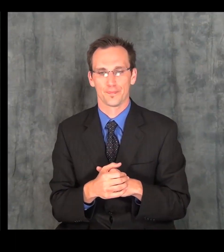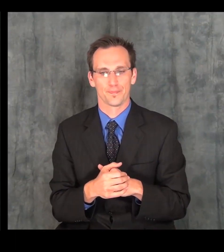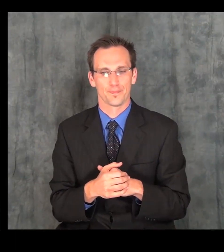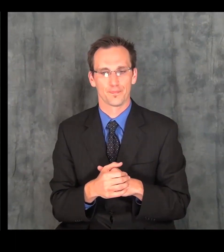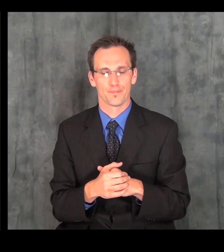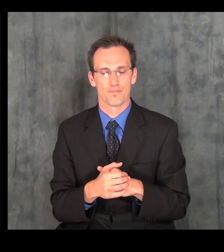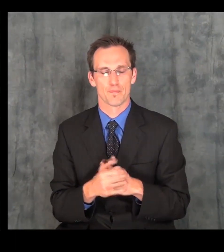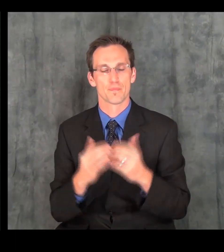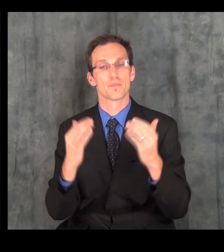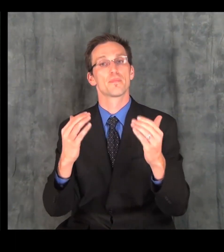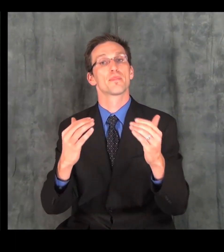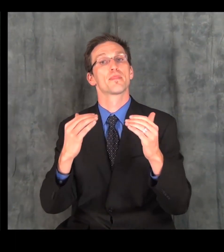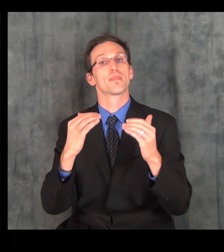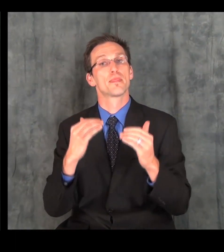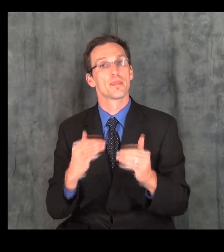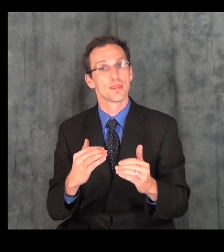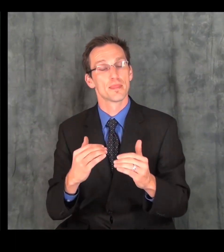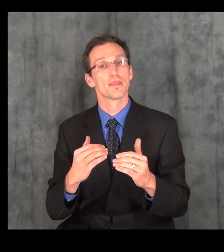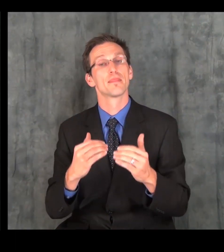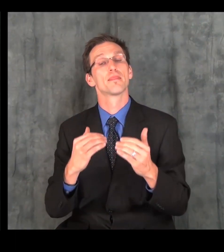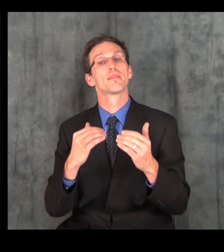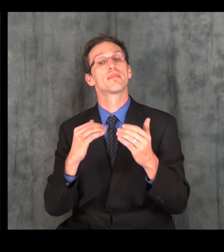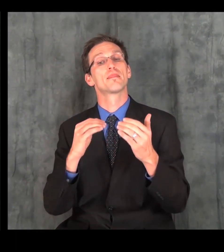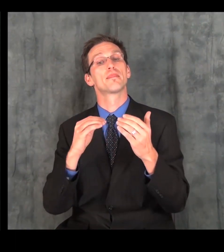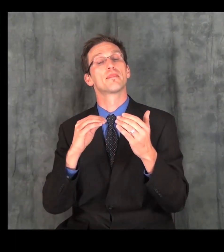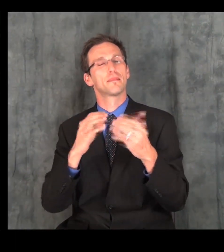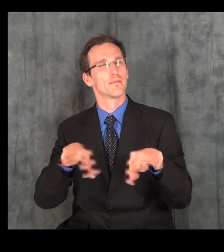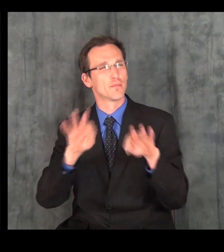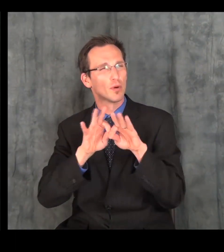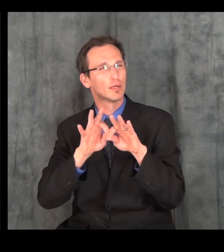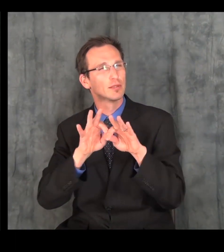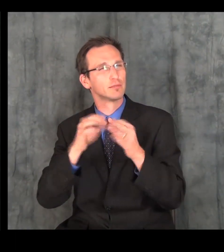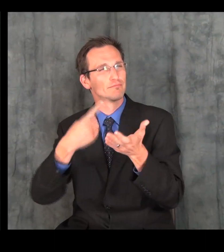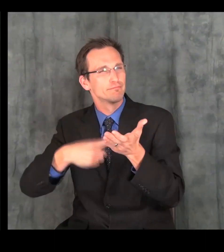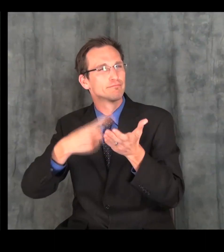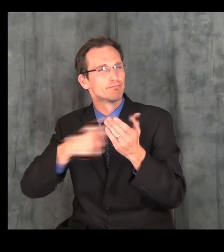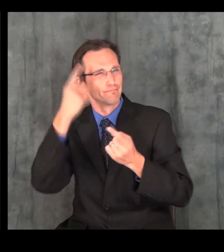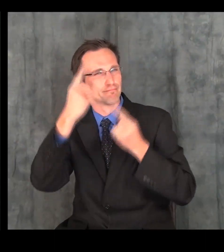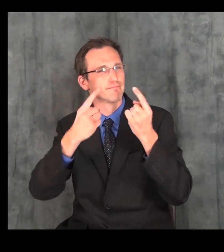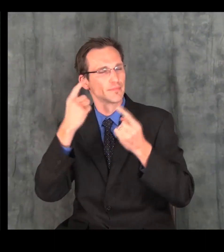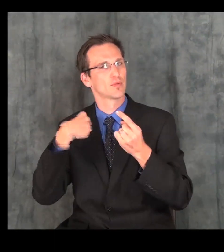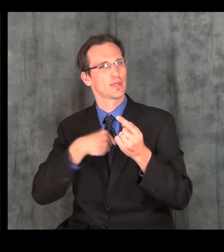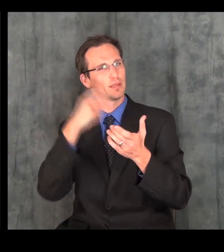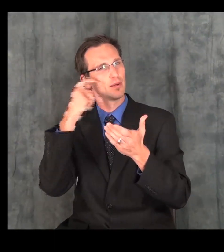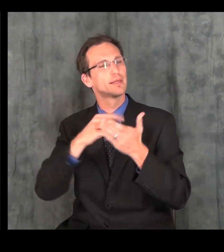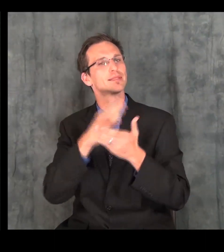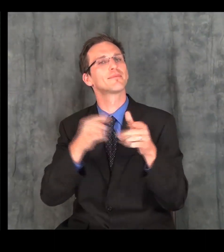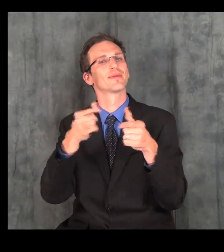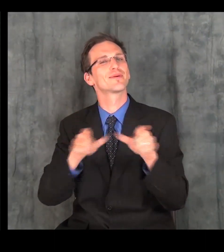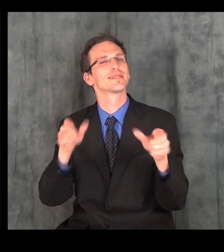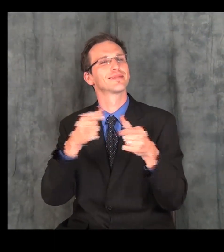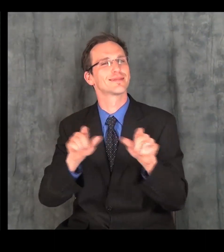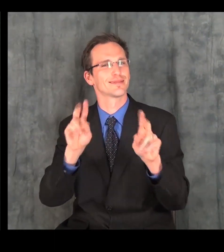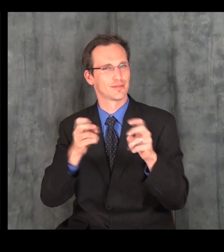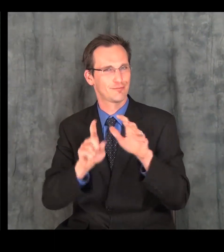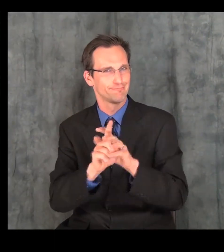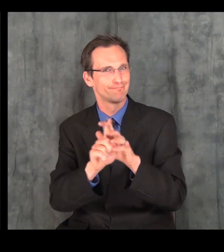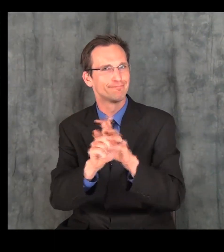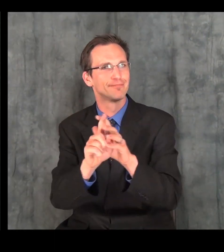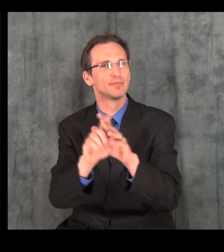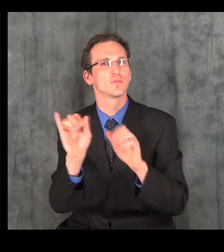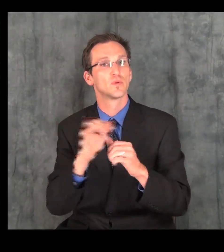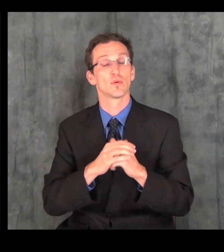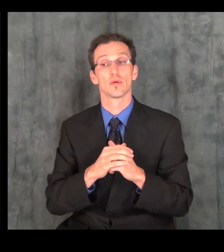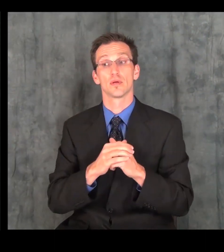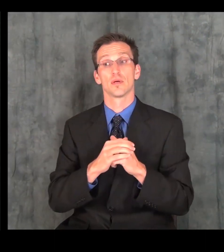The next core area is linguistic issues that we noted. you would imagine that the size of the sign